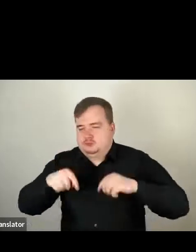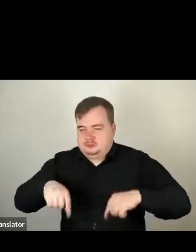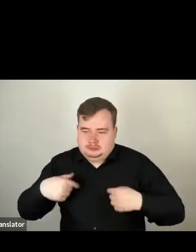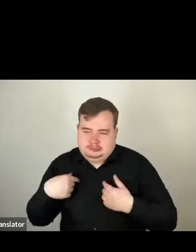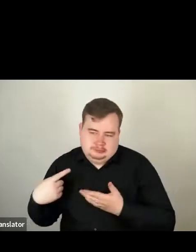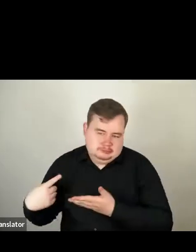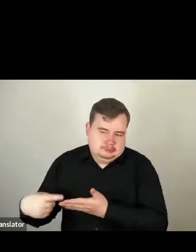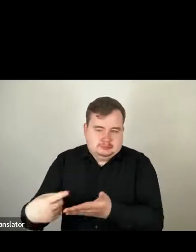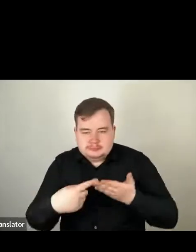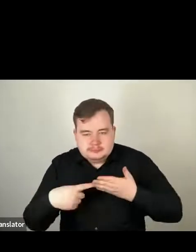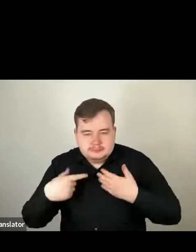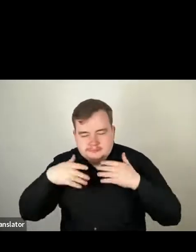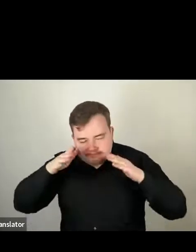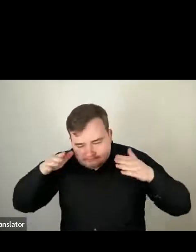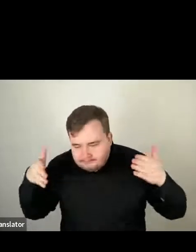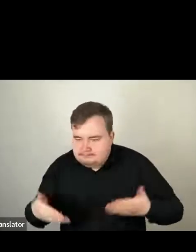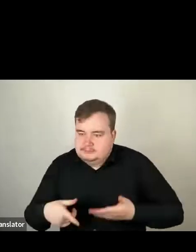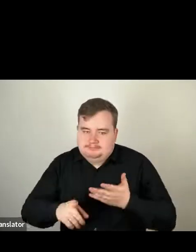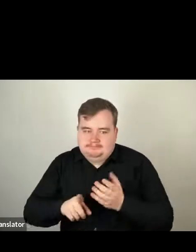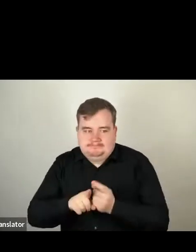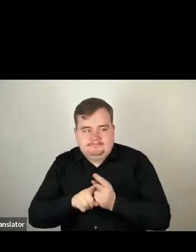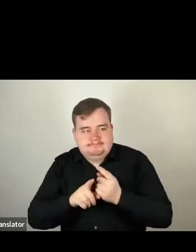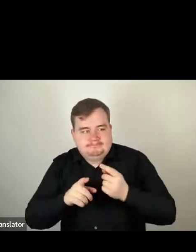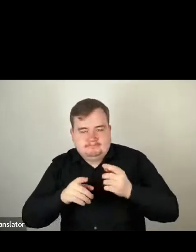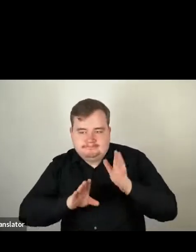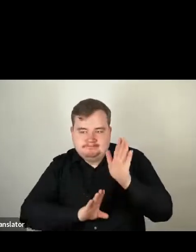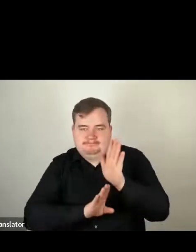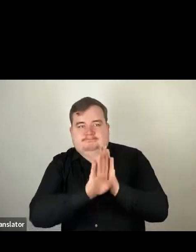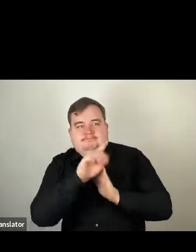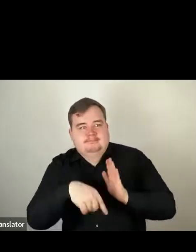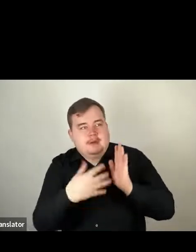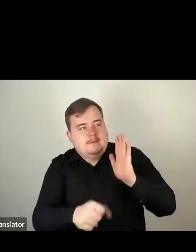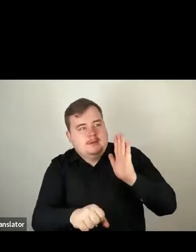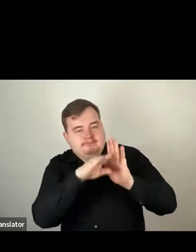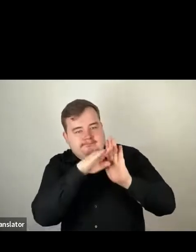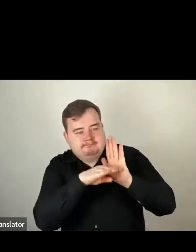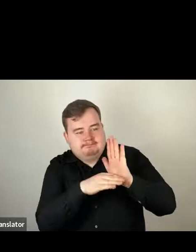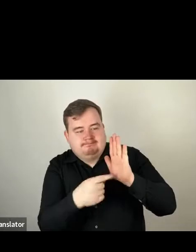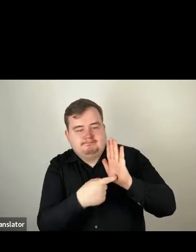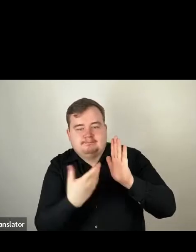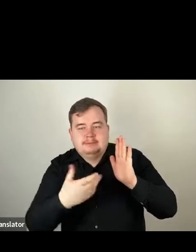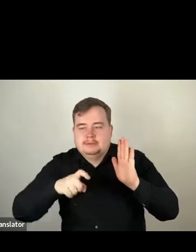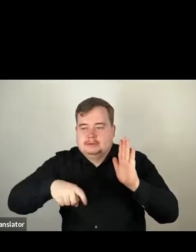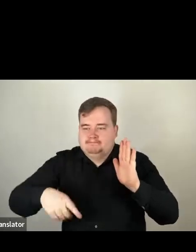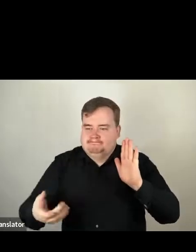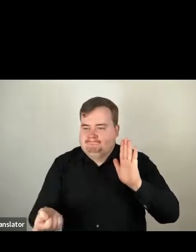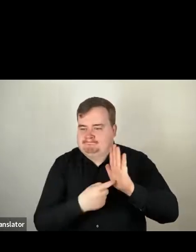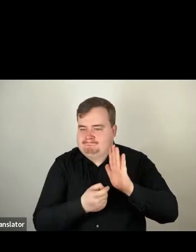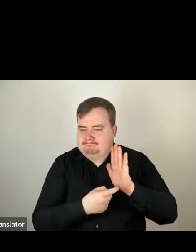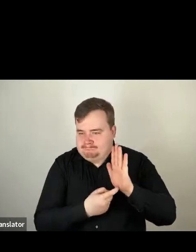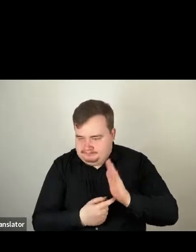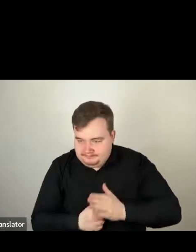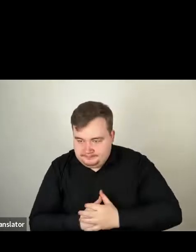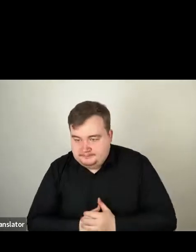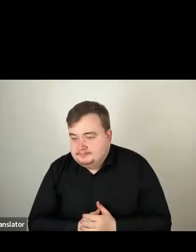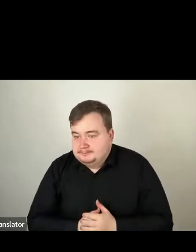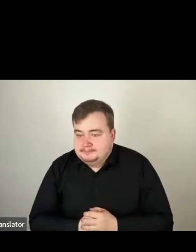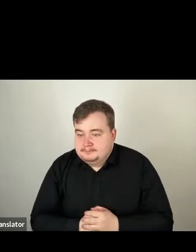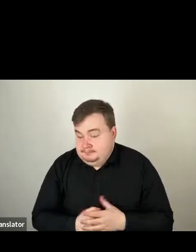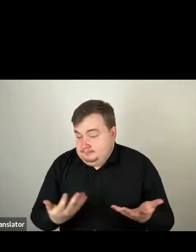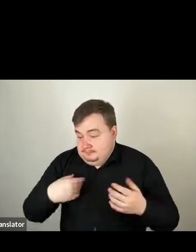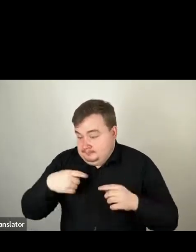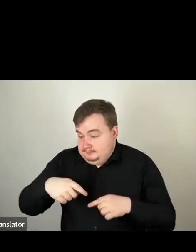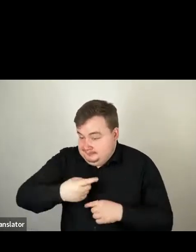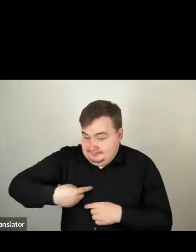valuable document and its content, there is another aspect we could should keep in mind, even